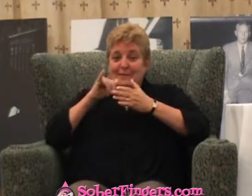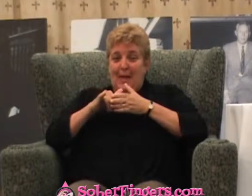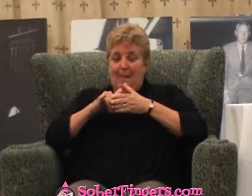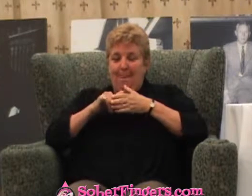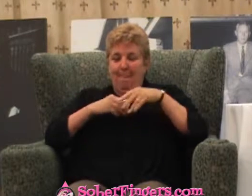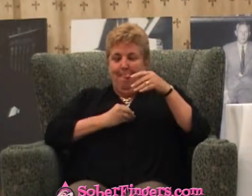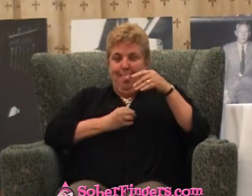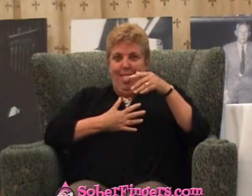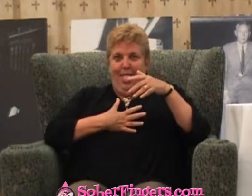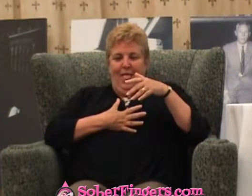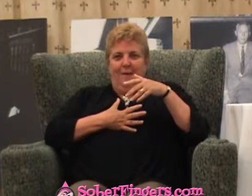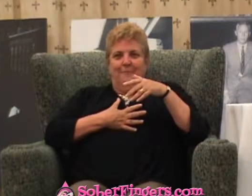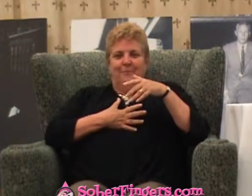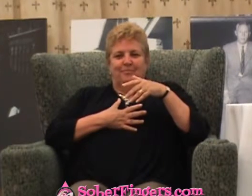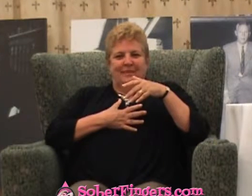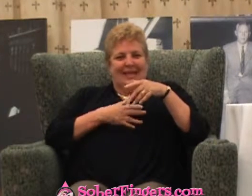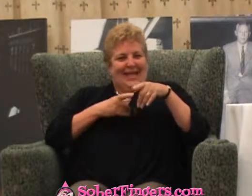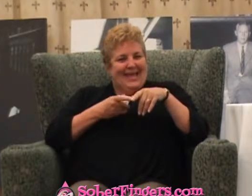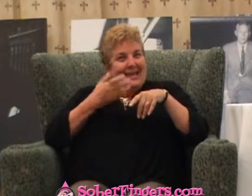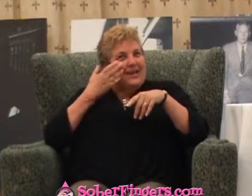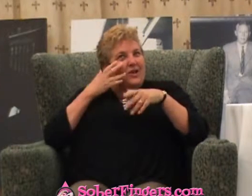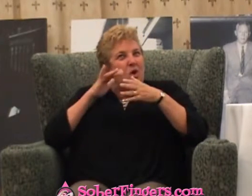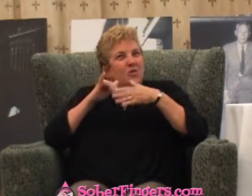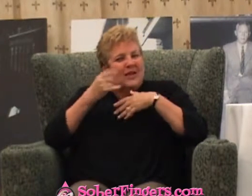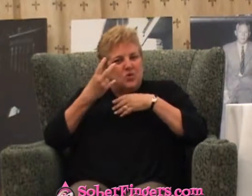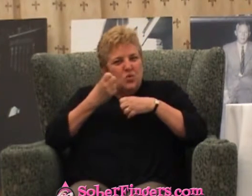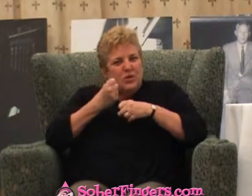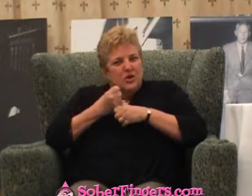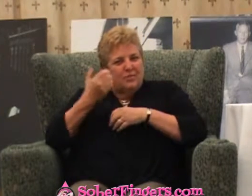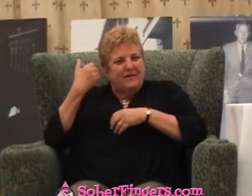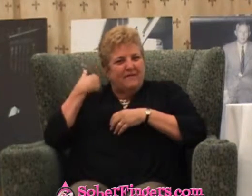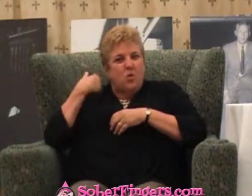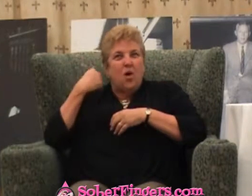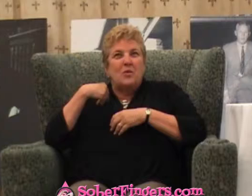Didn't he know just 2 years before I was sleeping on my mother's floor,